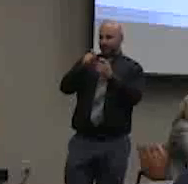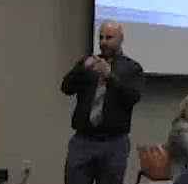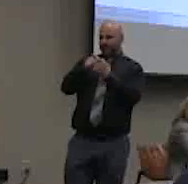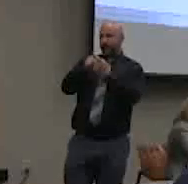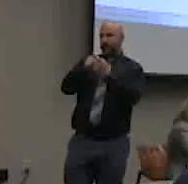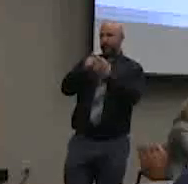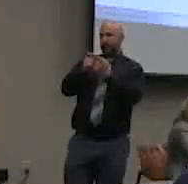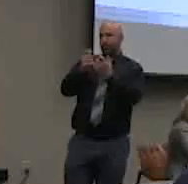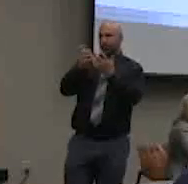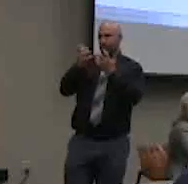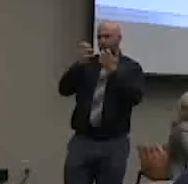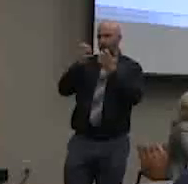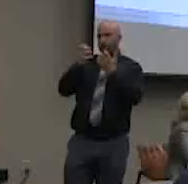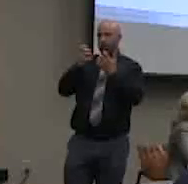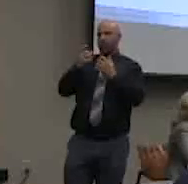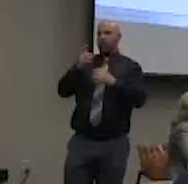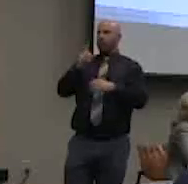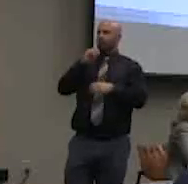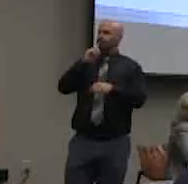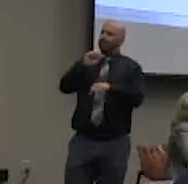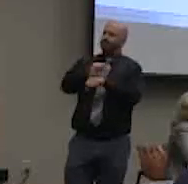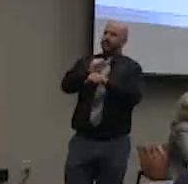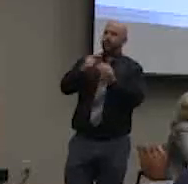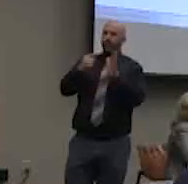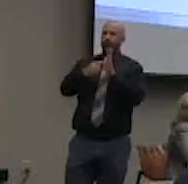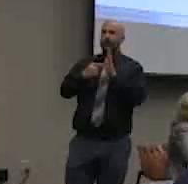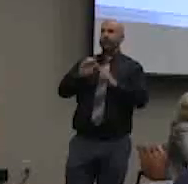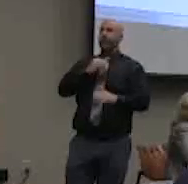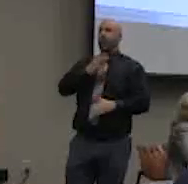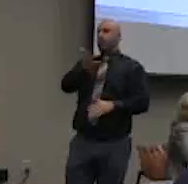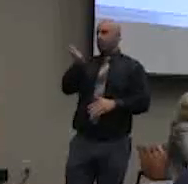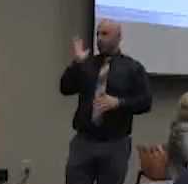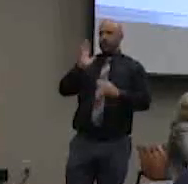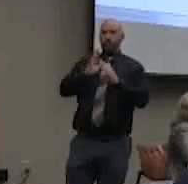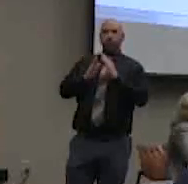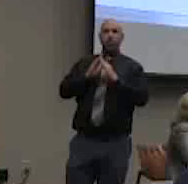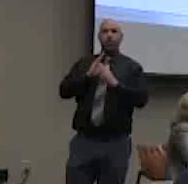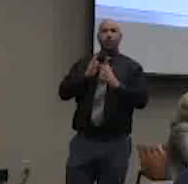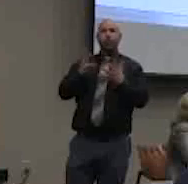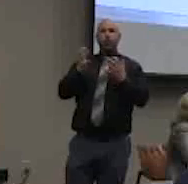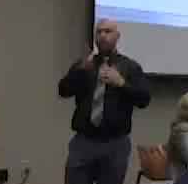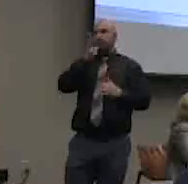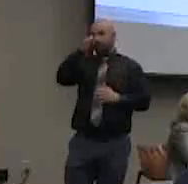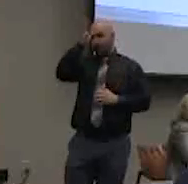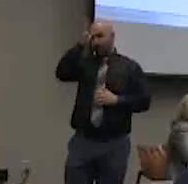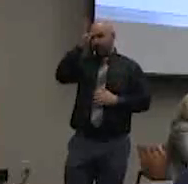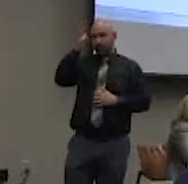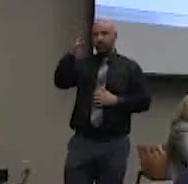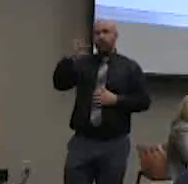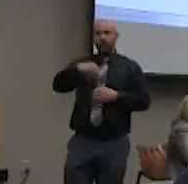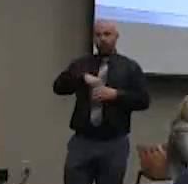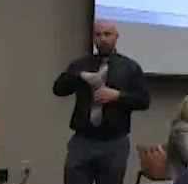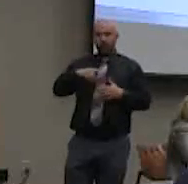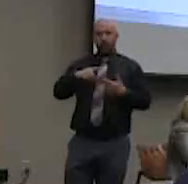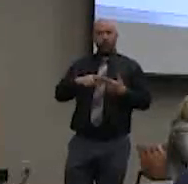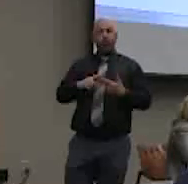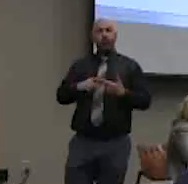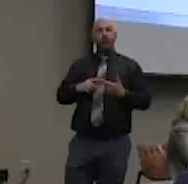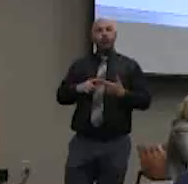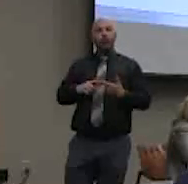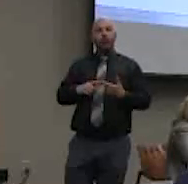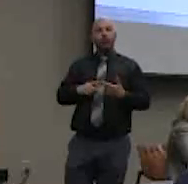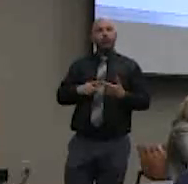a complete reflection of our community. We want parents to be at the table. We want